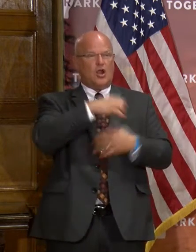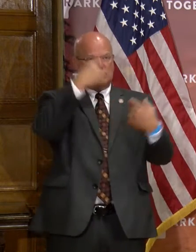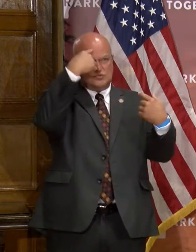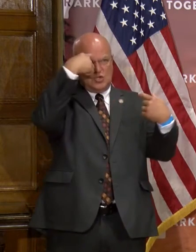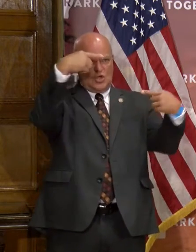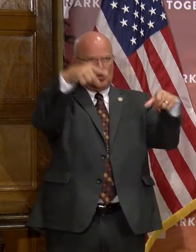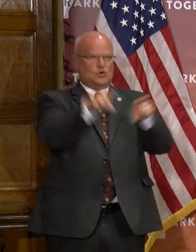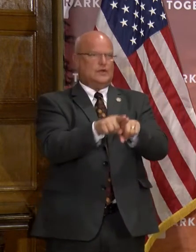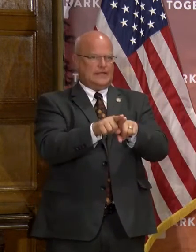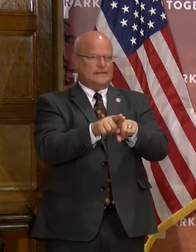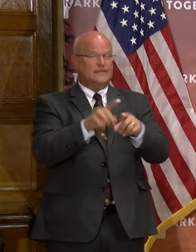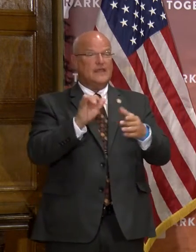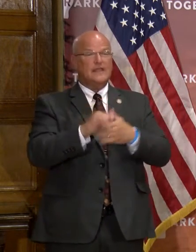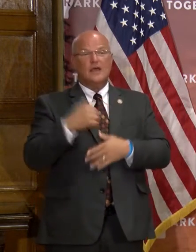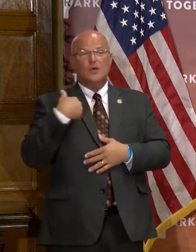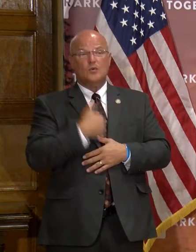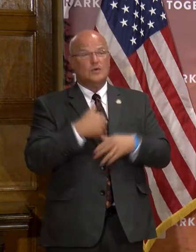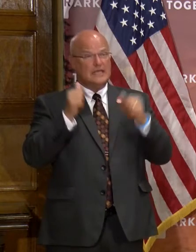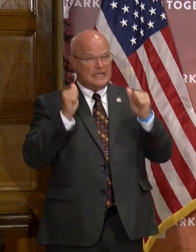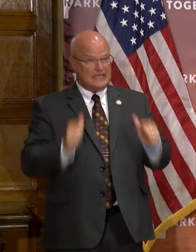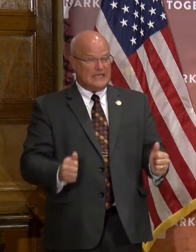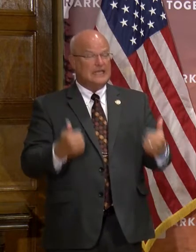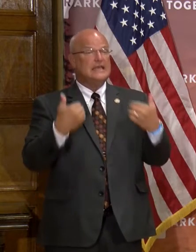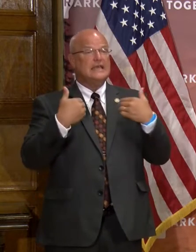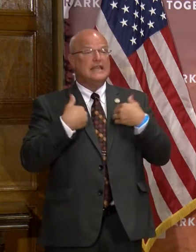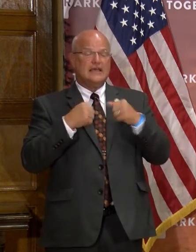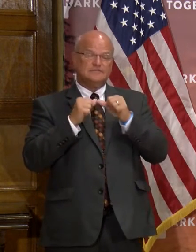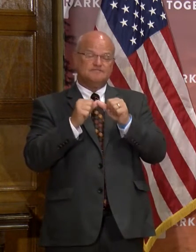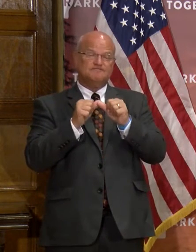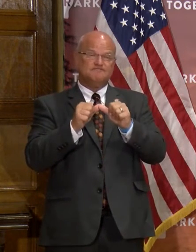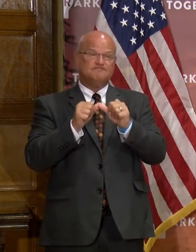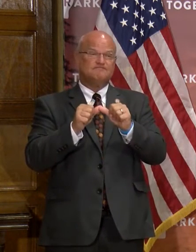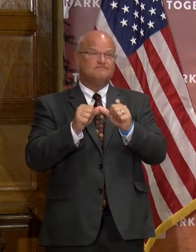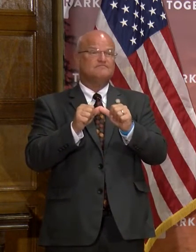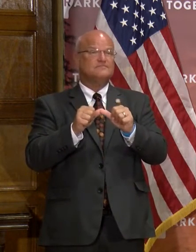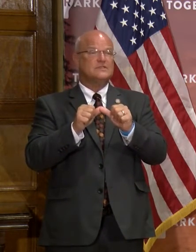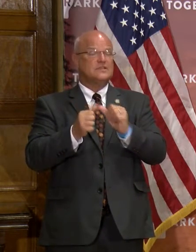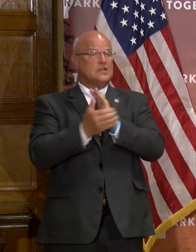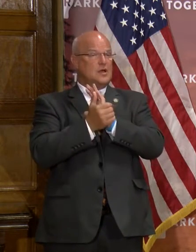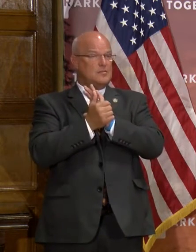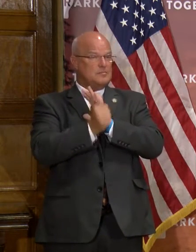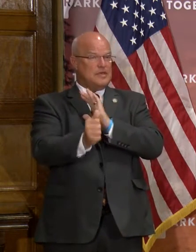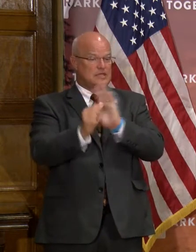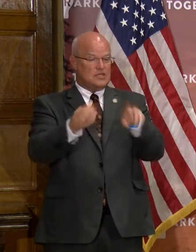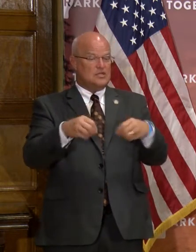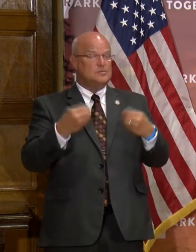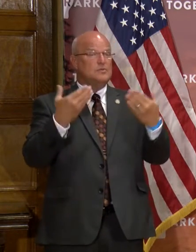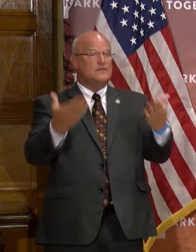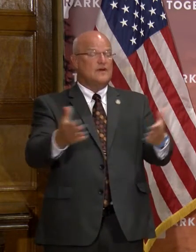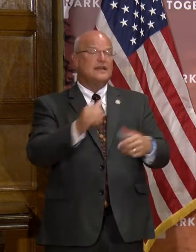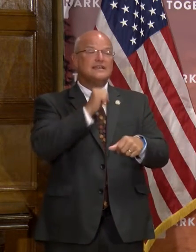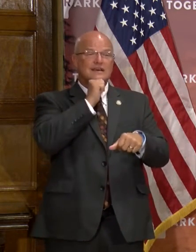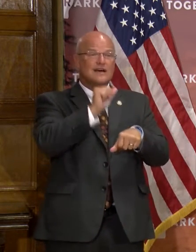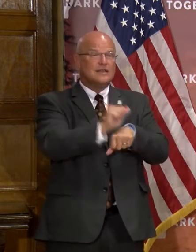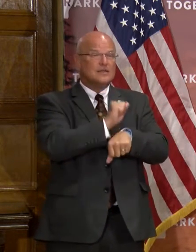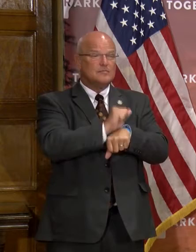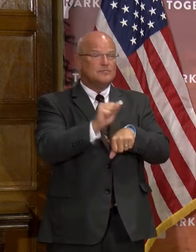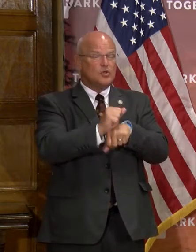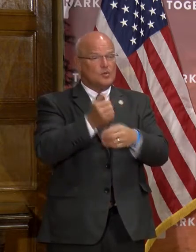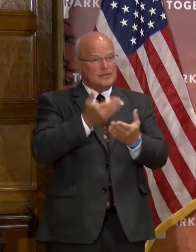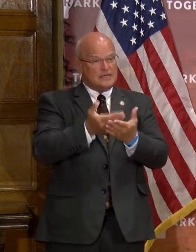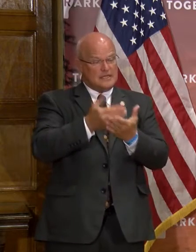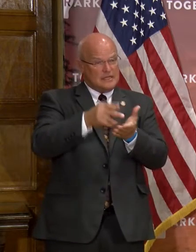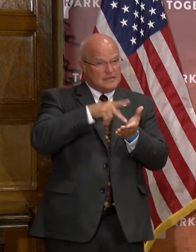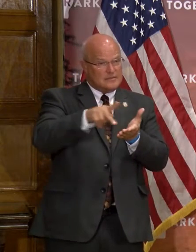agreement that we can have the continued ability to provide the unemployment compensation